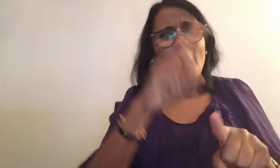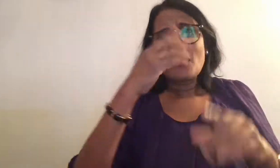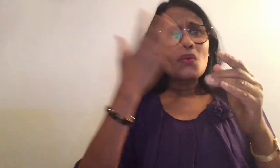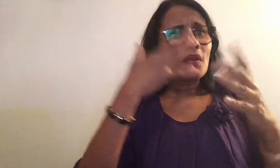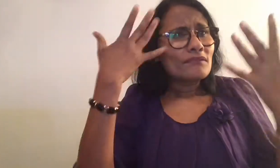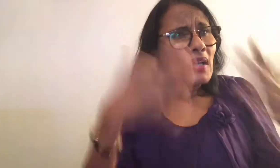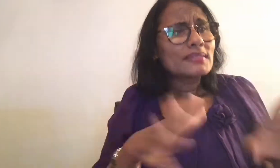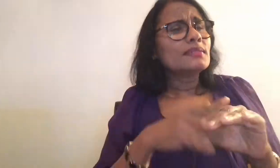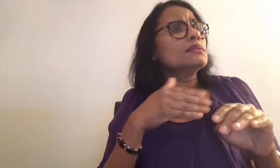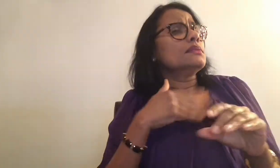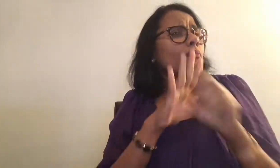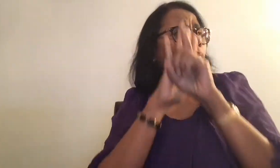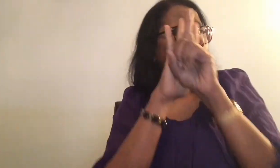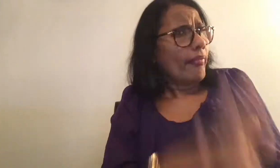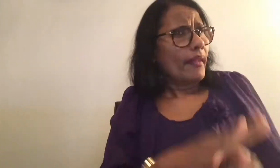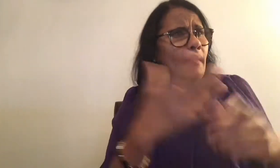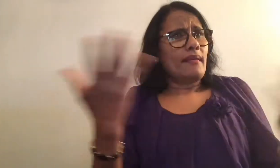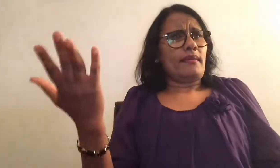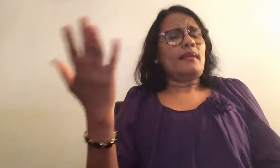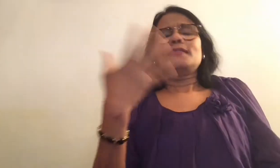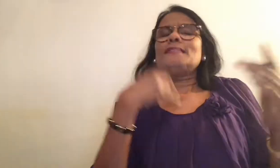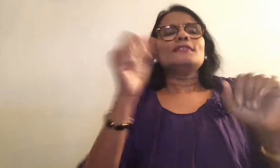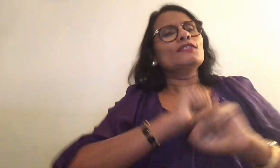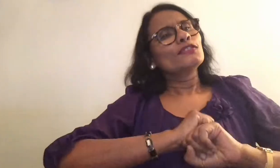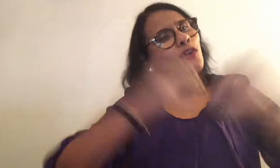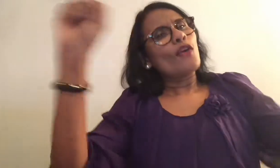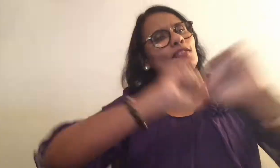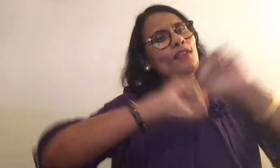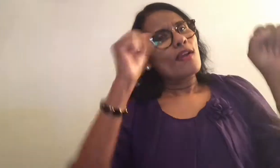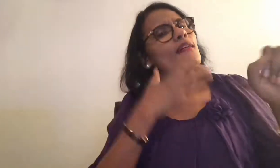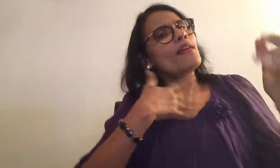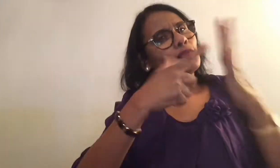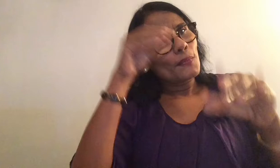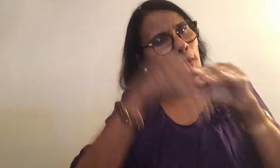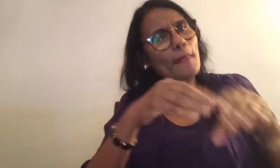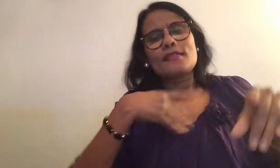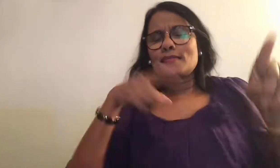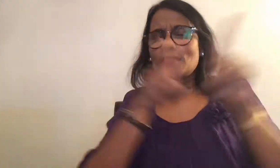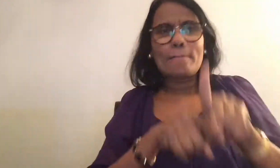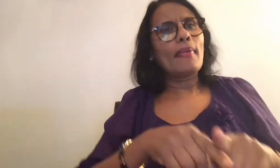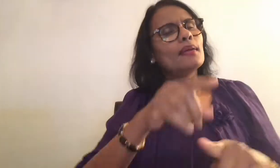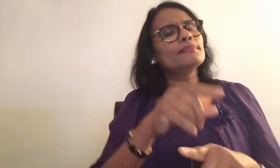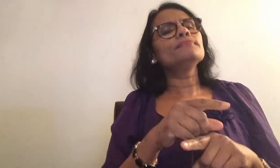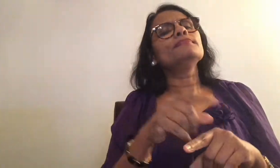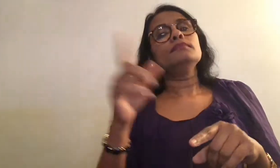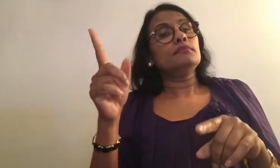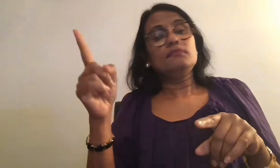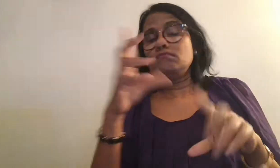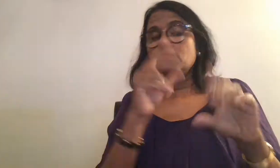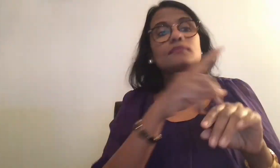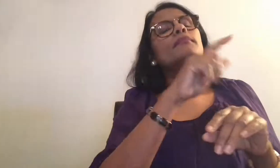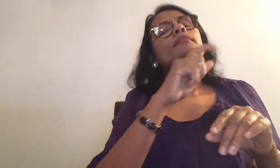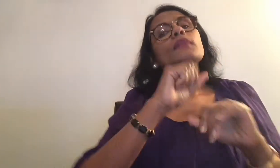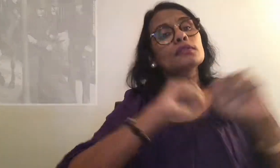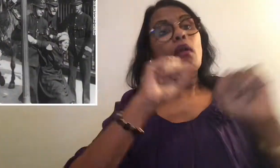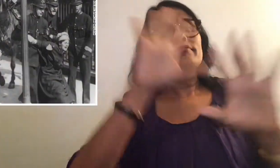cut through cowhide. You're not going to hurt him with these scissors, okay? If he moves, it's only because he's in a head game. It's no different than when I changed my daughter's